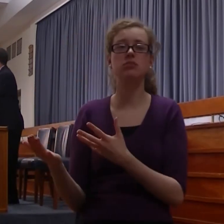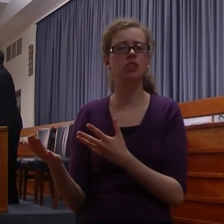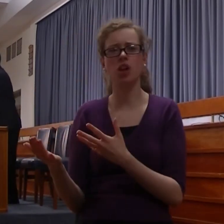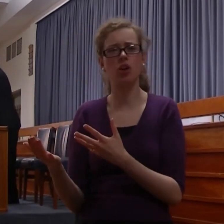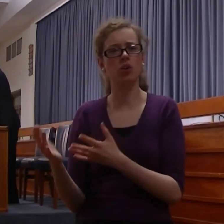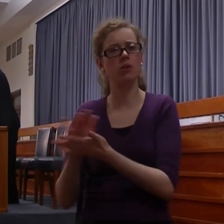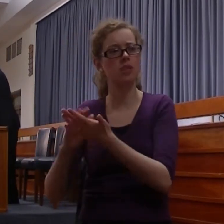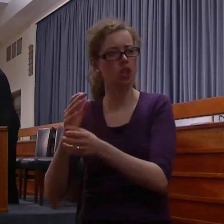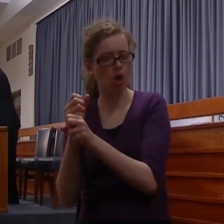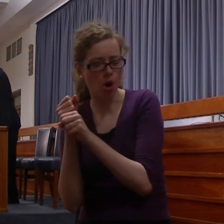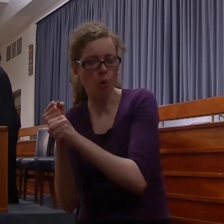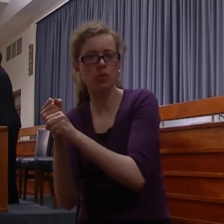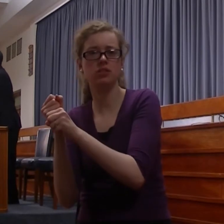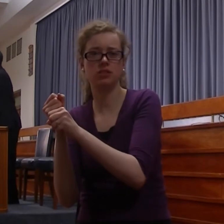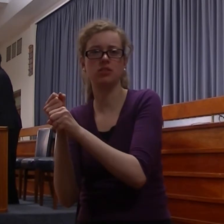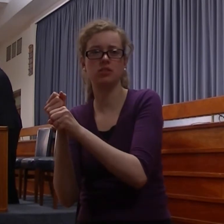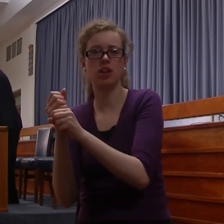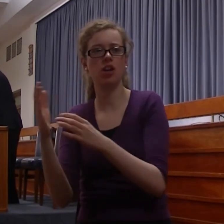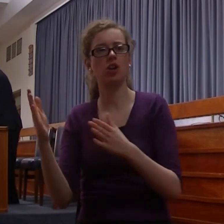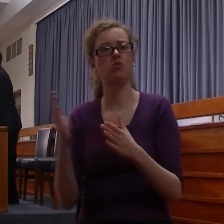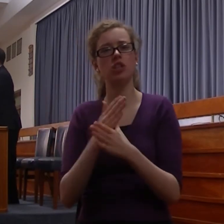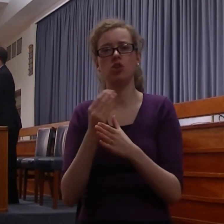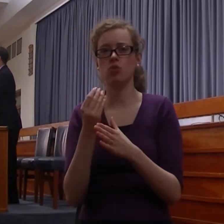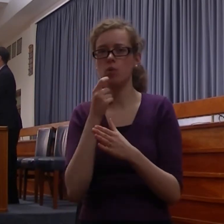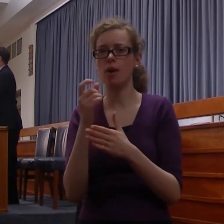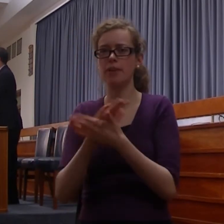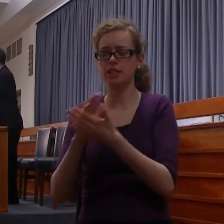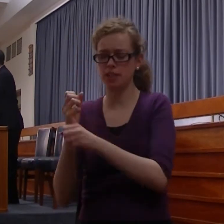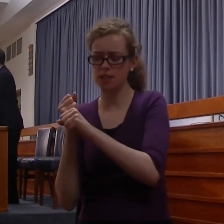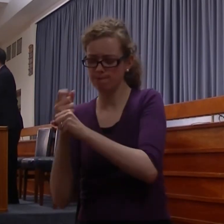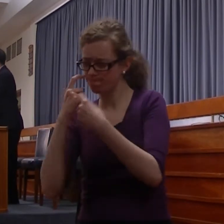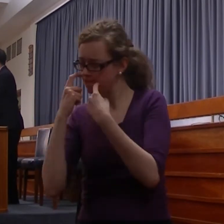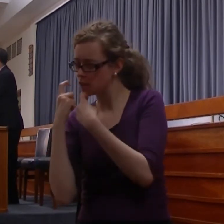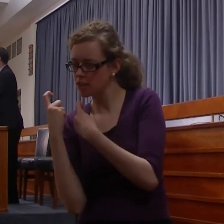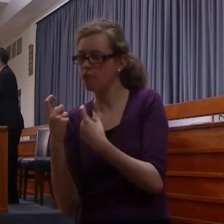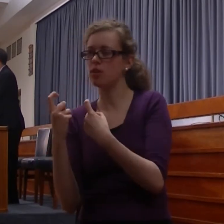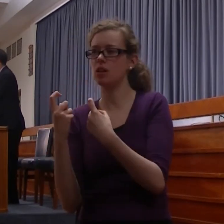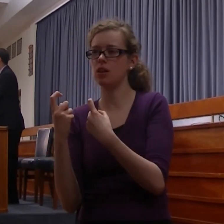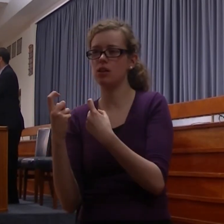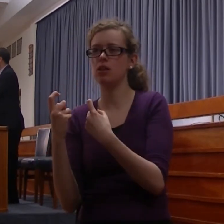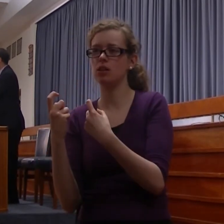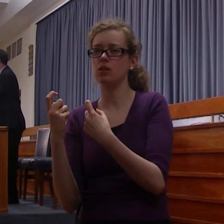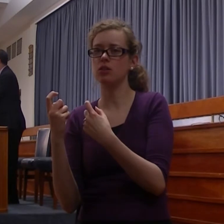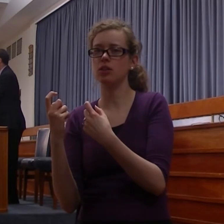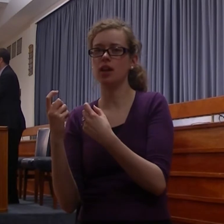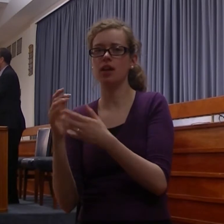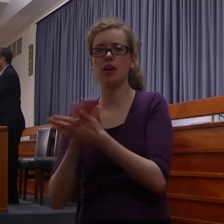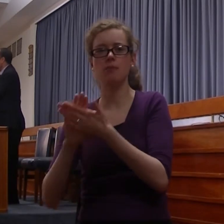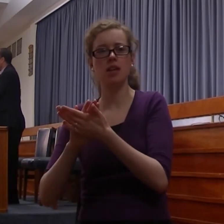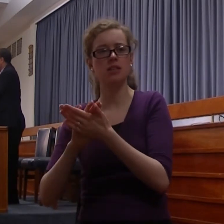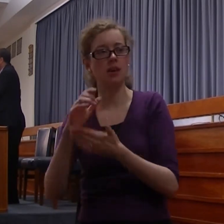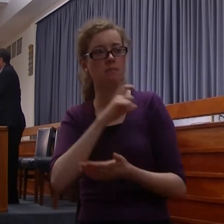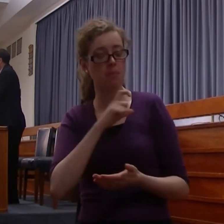just holding something in my hand, but the meaning is that he is holding with